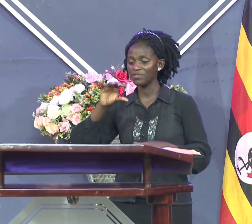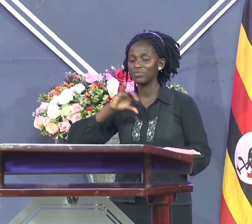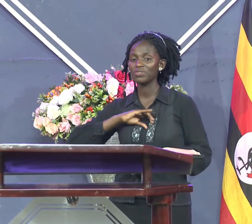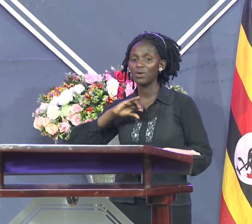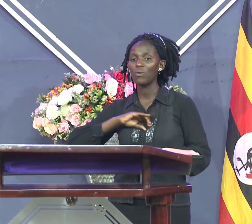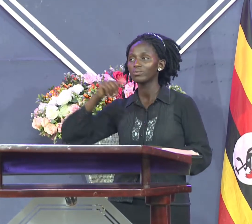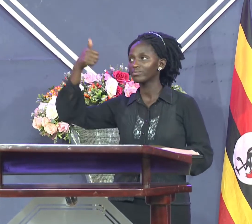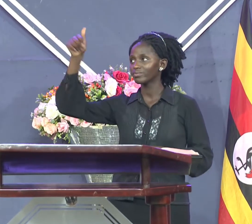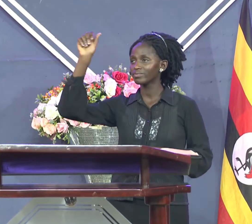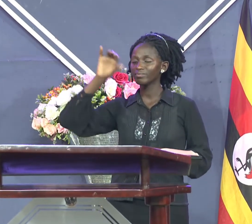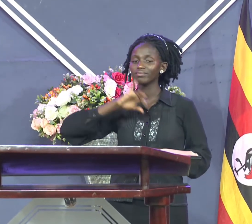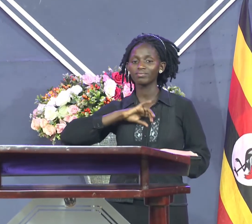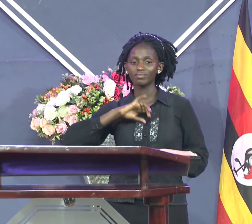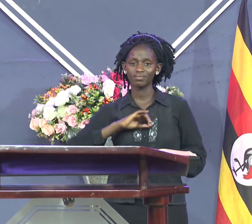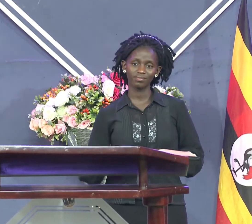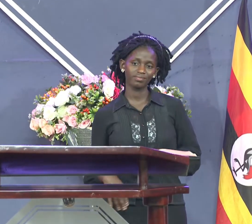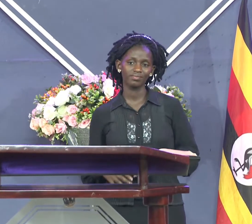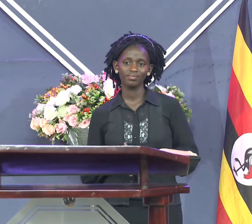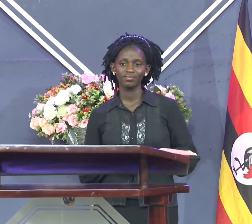Those children have got their own.